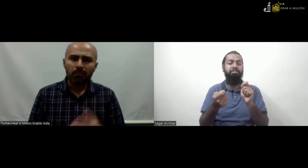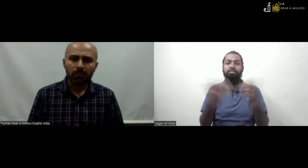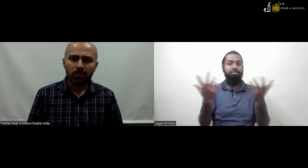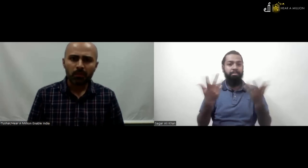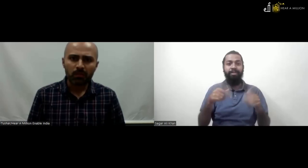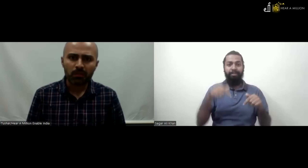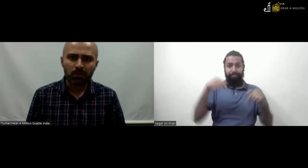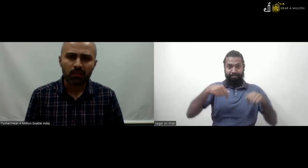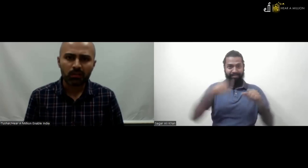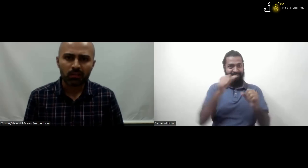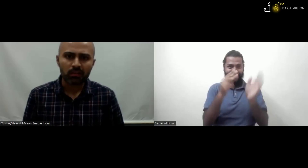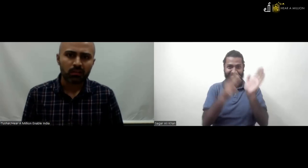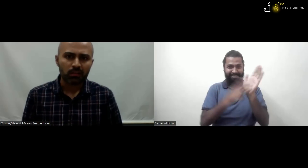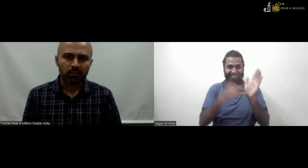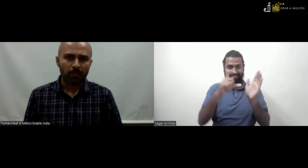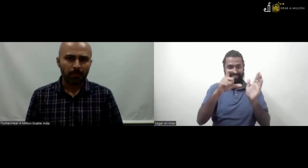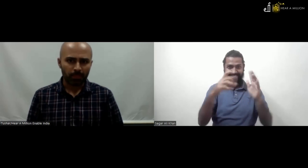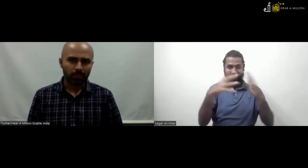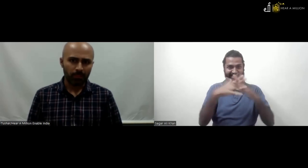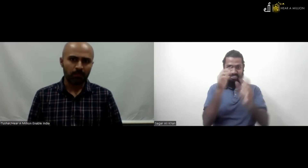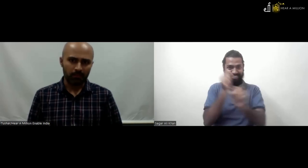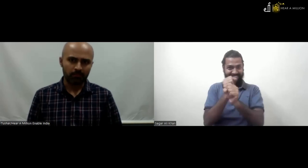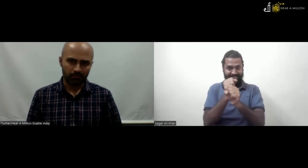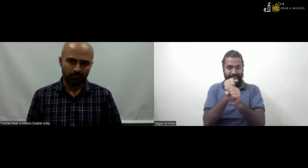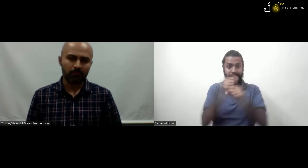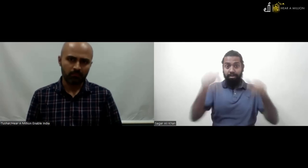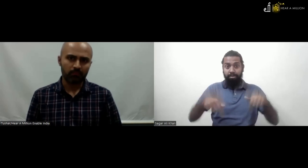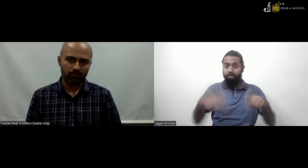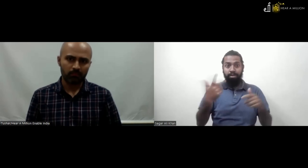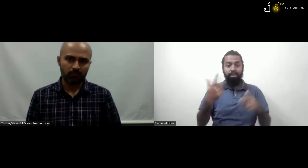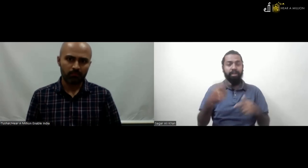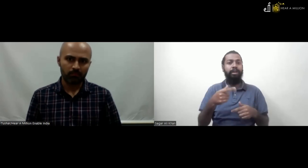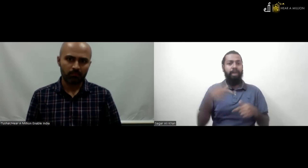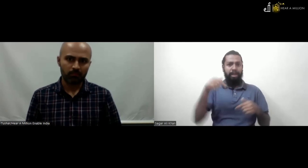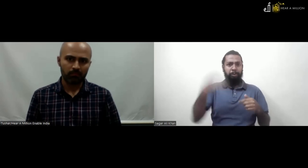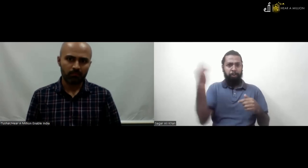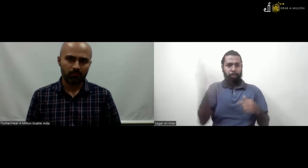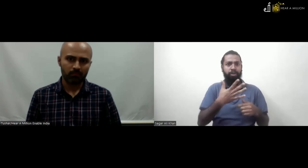have actually changed some norms. So